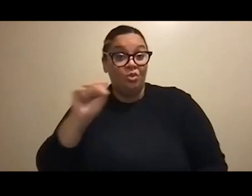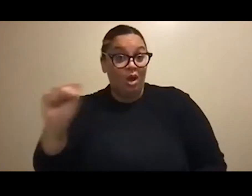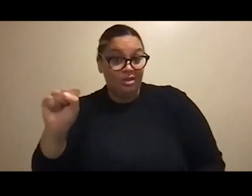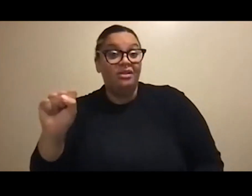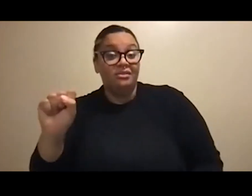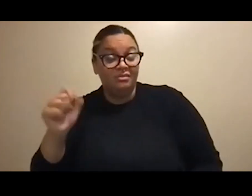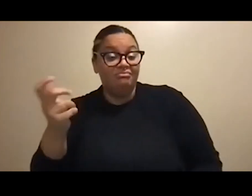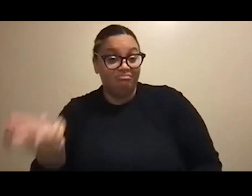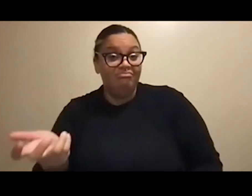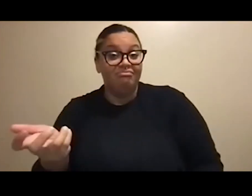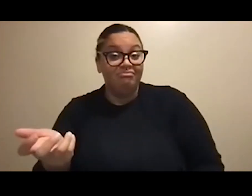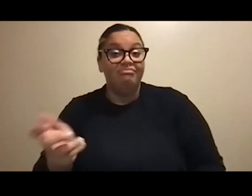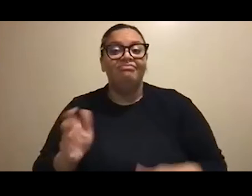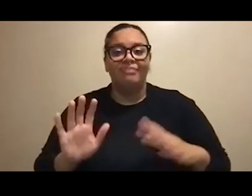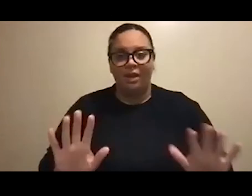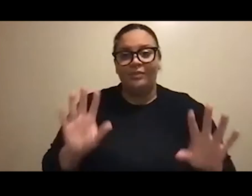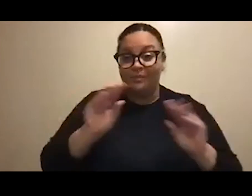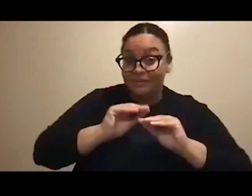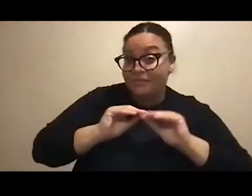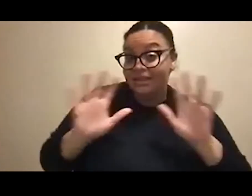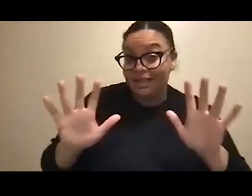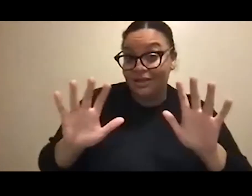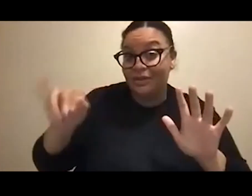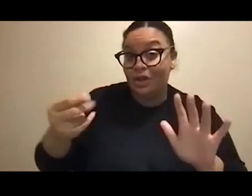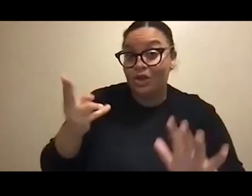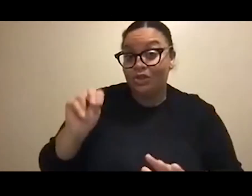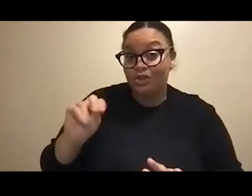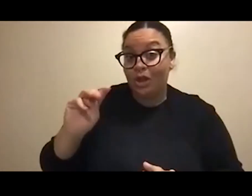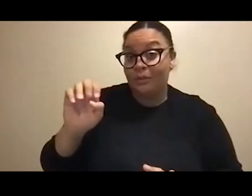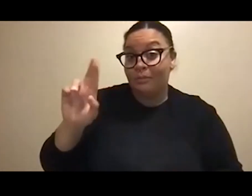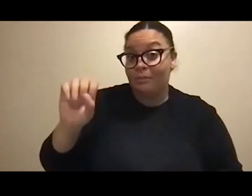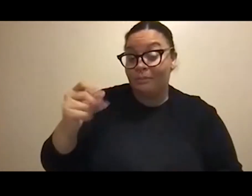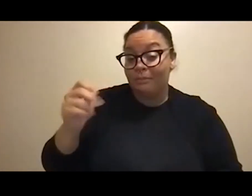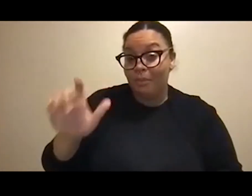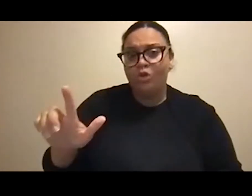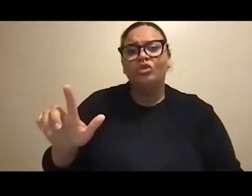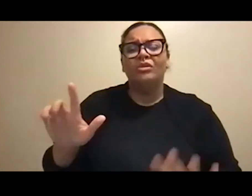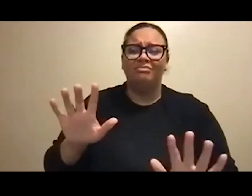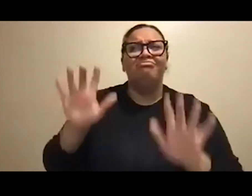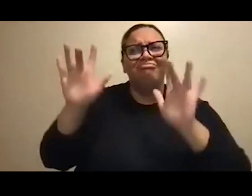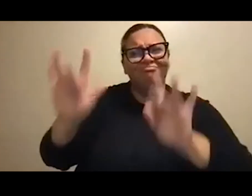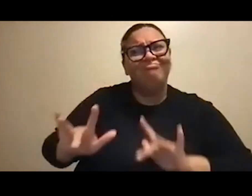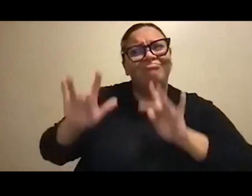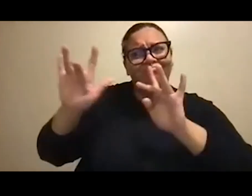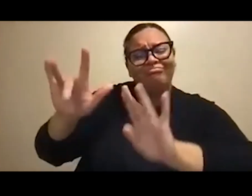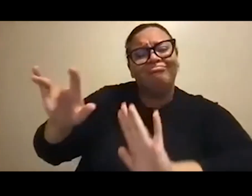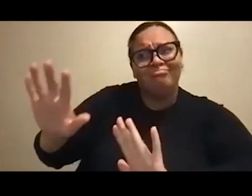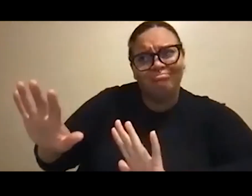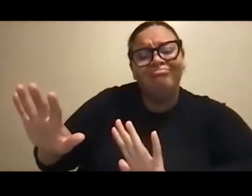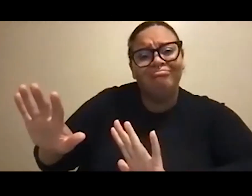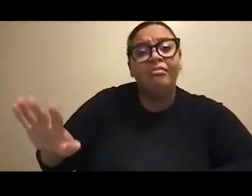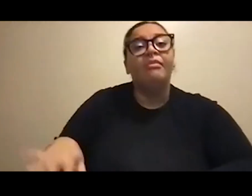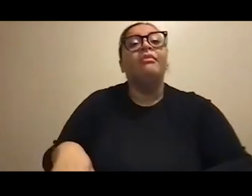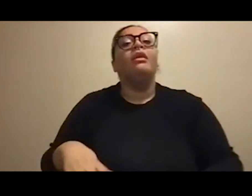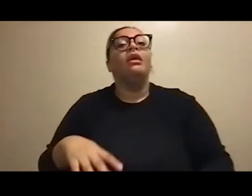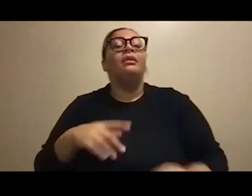Now, let's be clear. John Marshall was sympathetic to John Barron, who unfortunately died before this